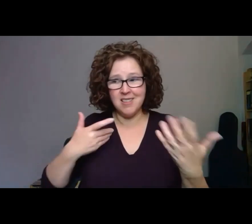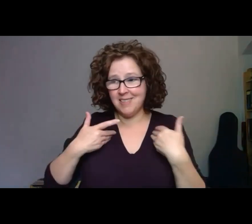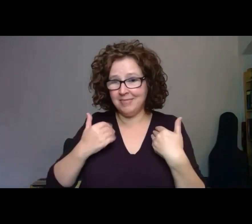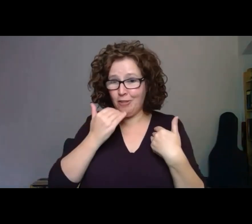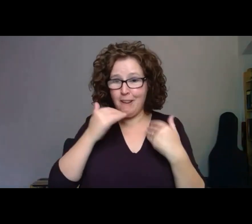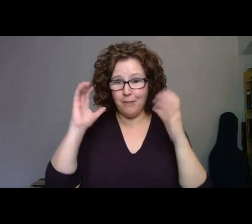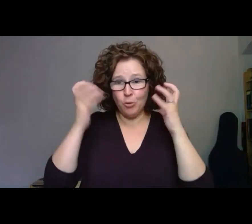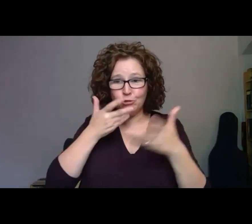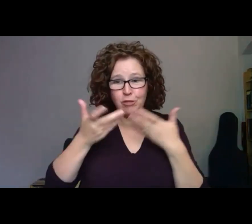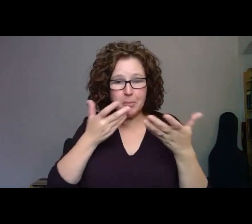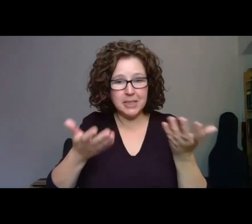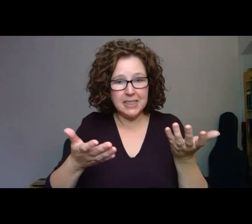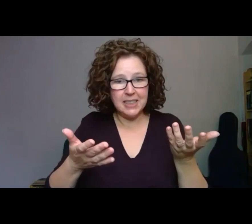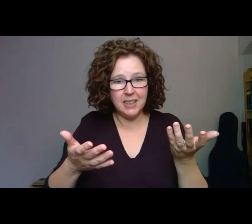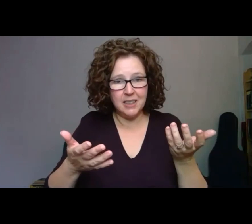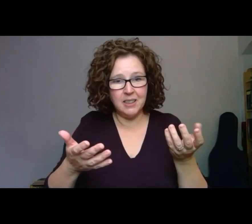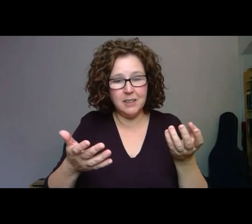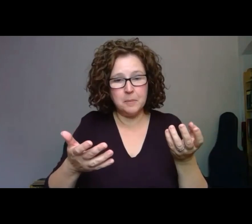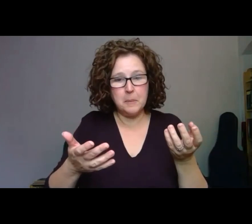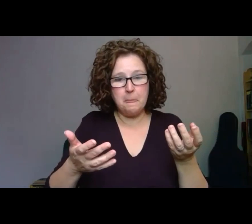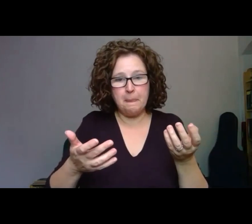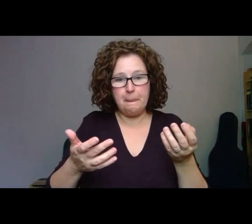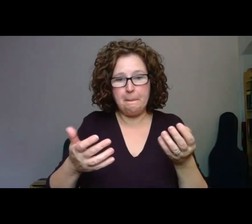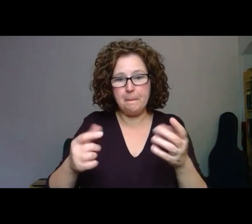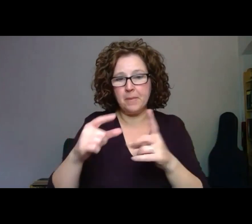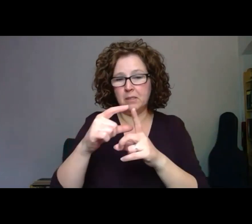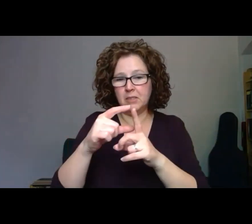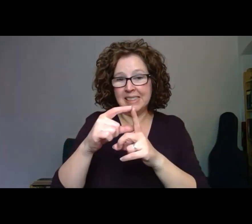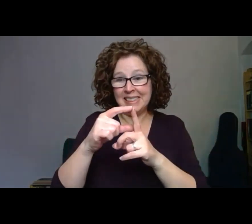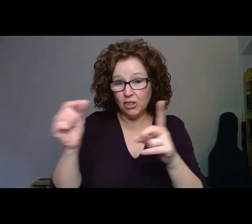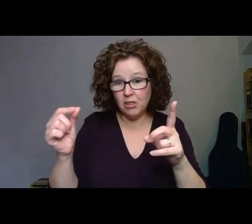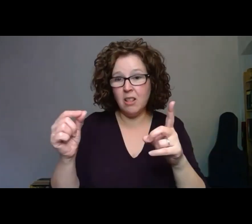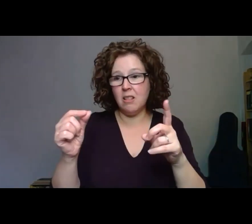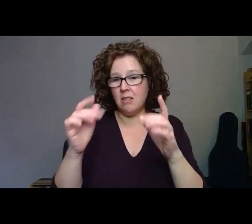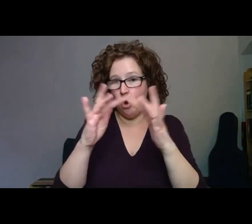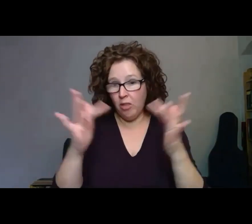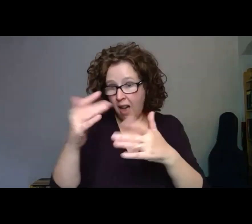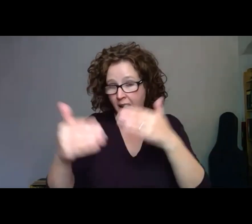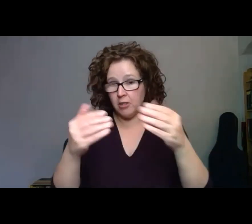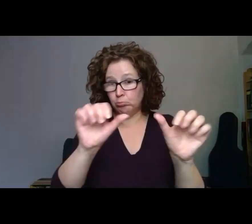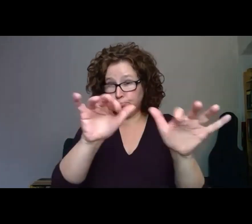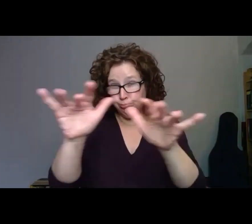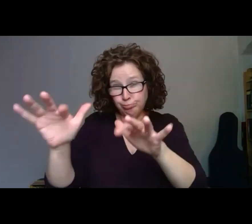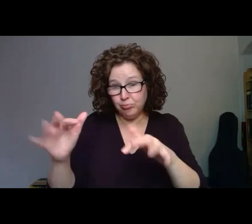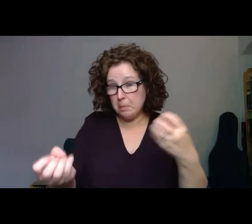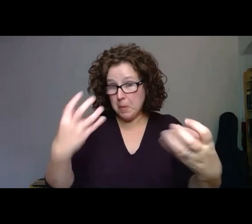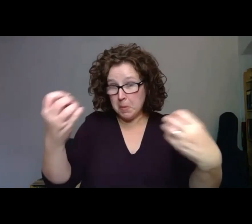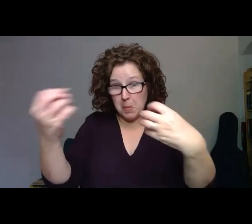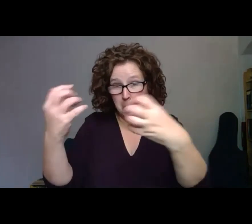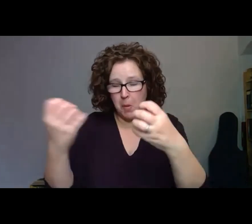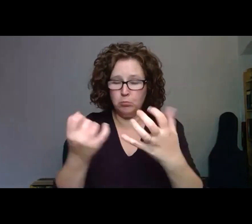We have more and more digital content with accessible resources popping up in